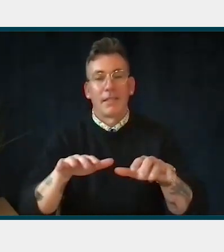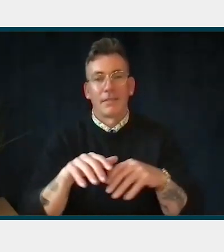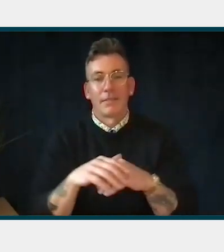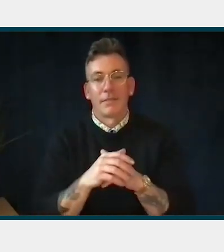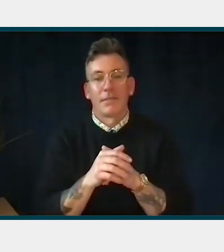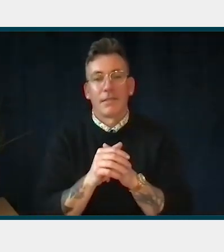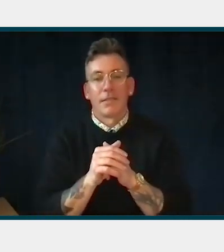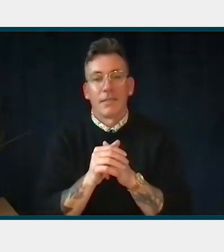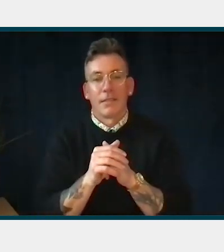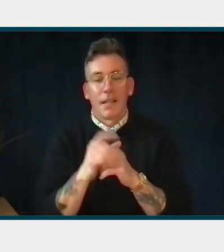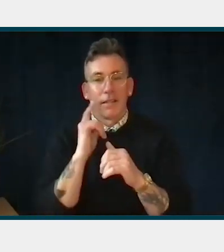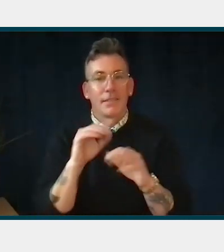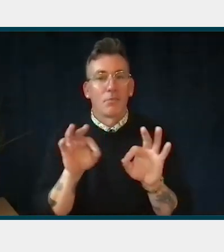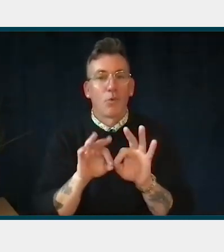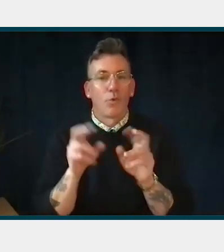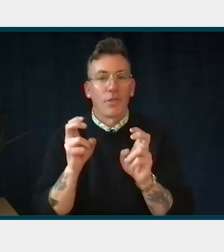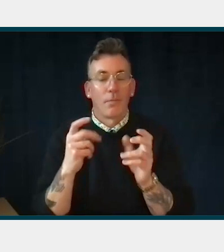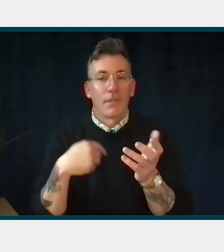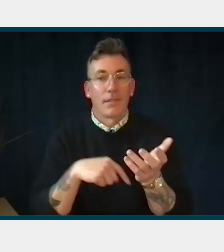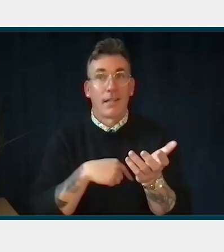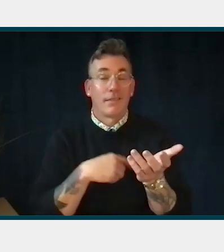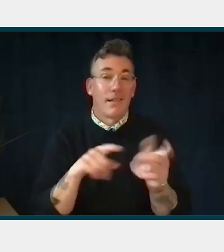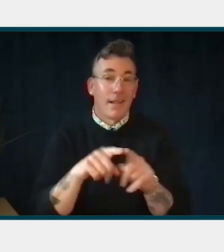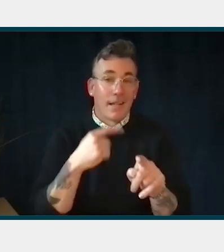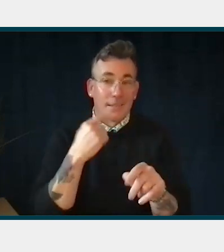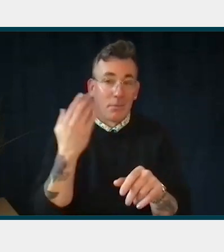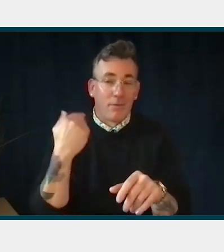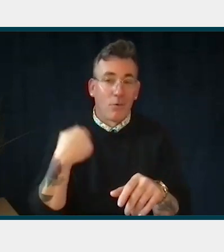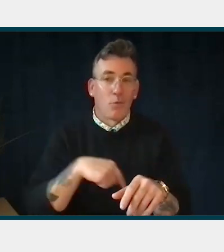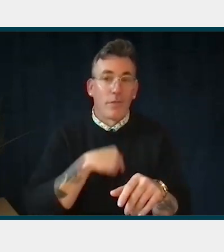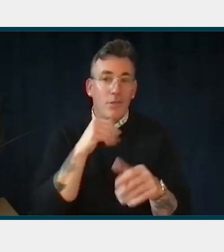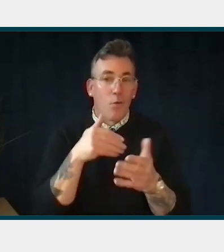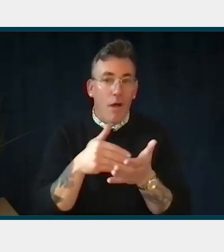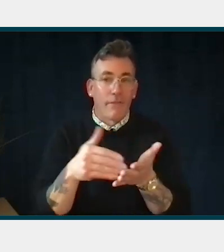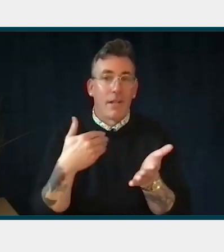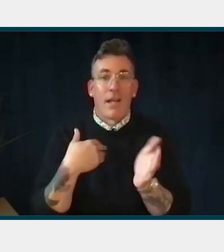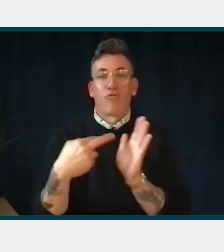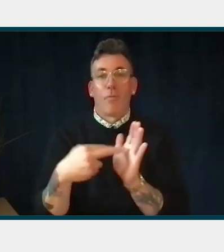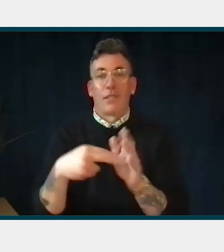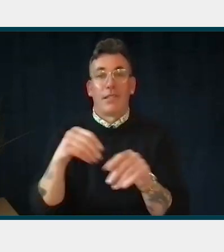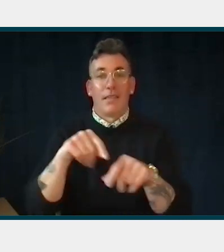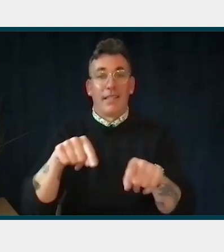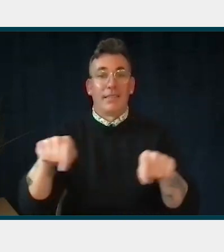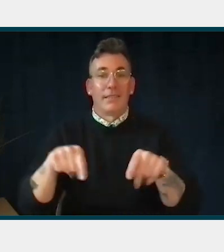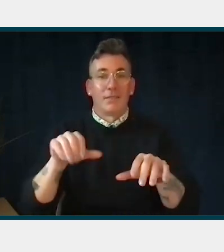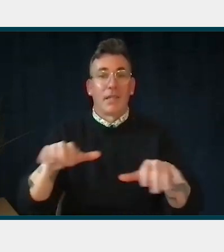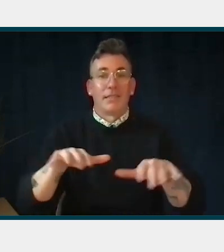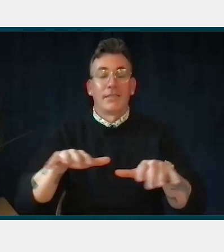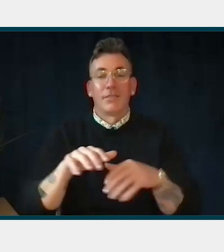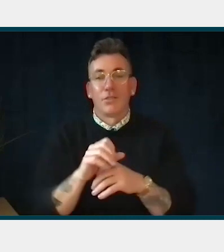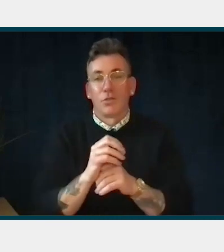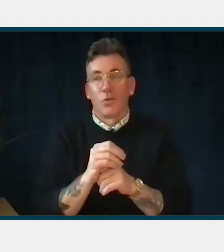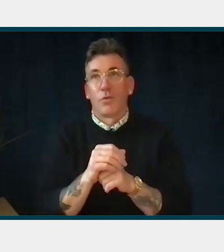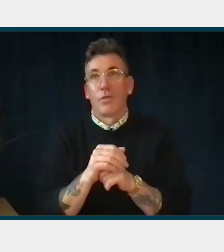Thank you for opening up this space. And I think it's a very important topic. And as I've said before, so often